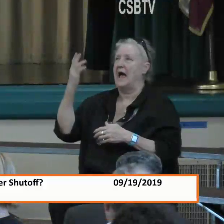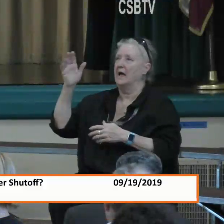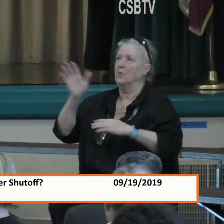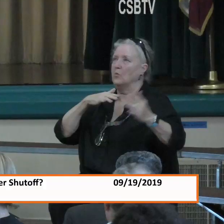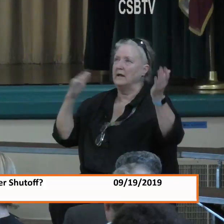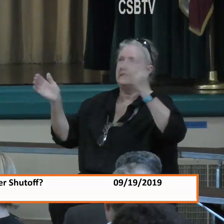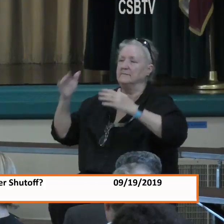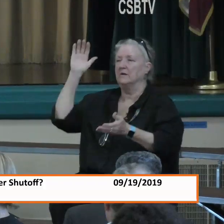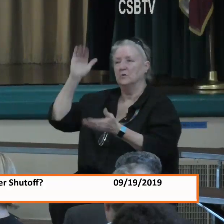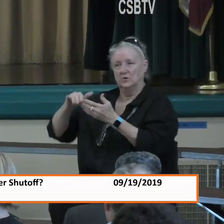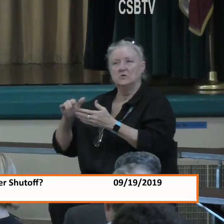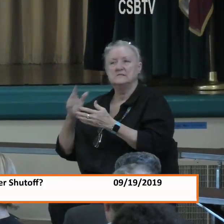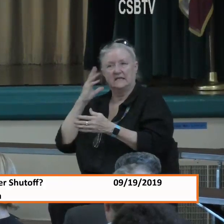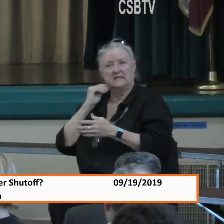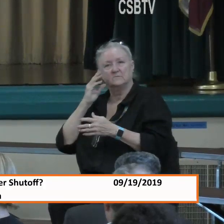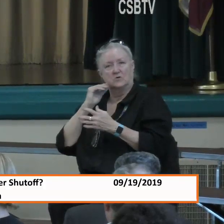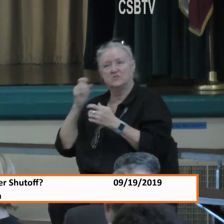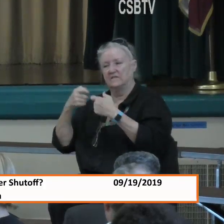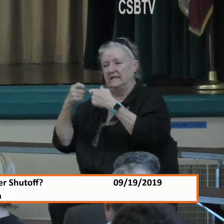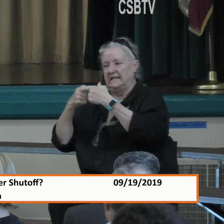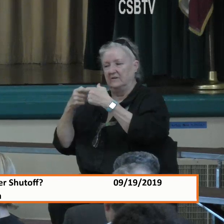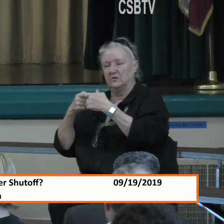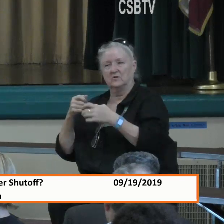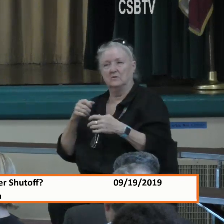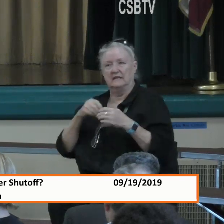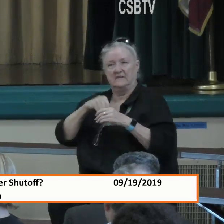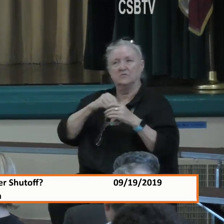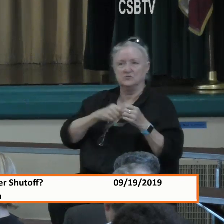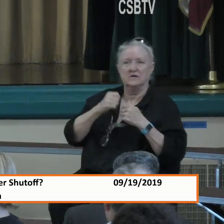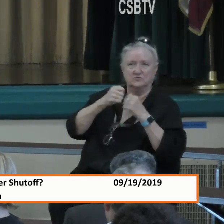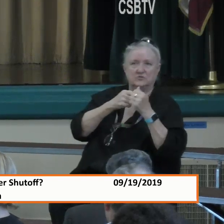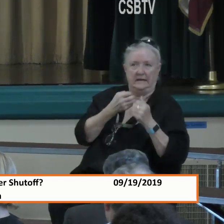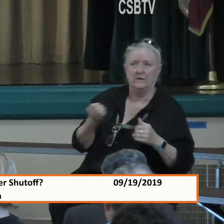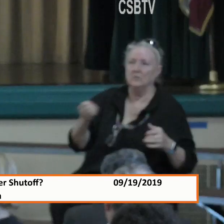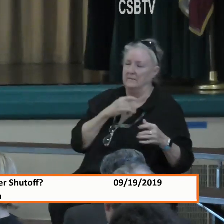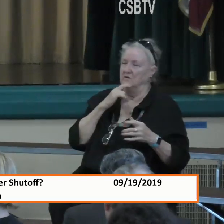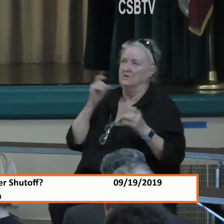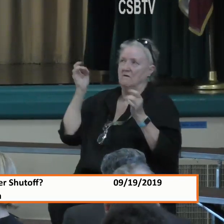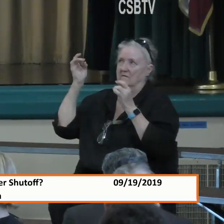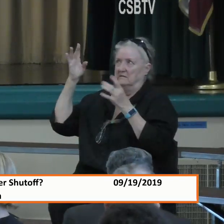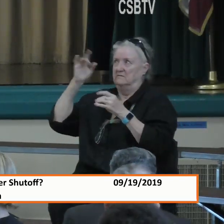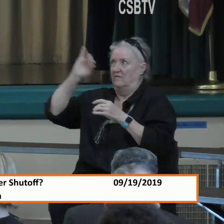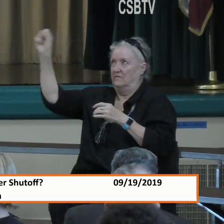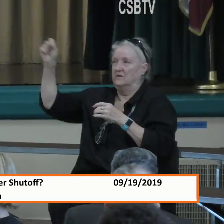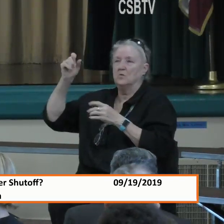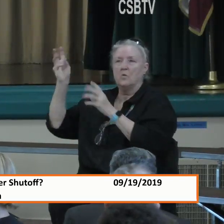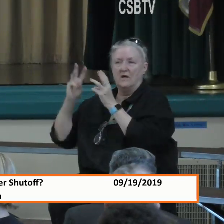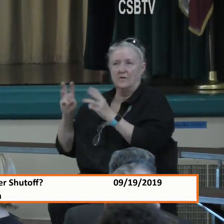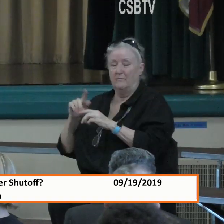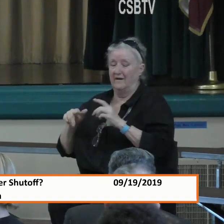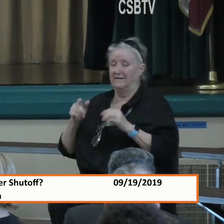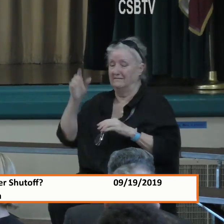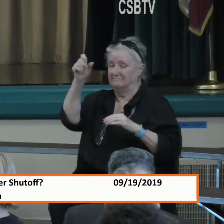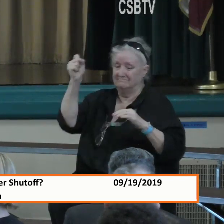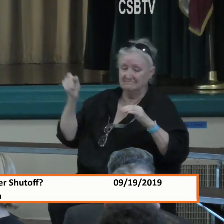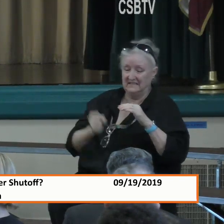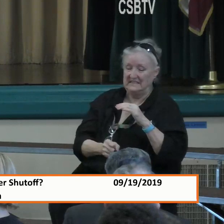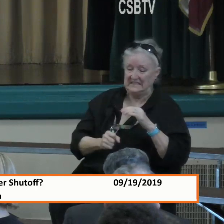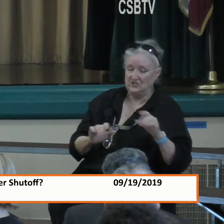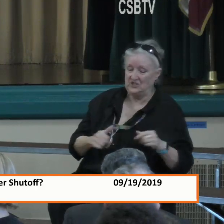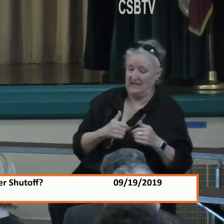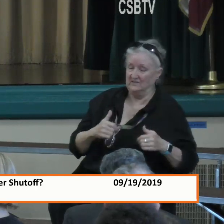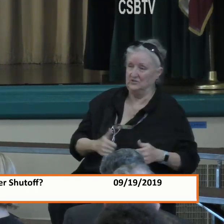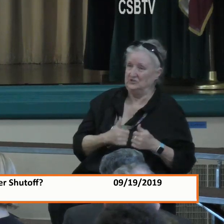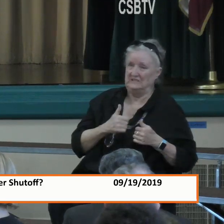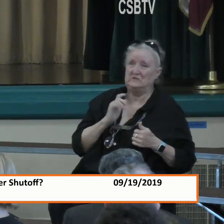storms by reducing exposure of electrical infrastructure to extreme weather conditions. However, undergrounding also has a lot of